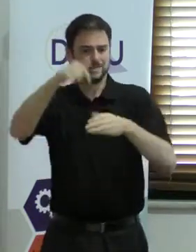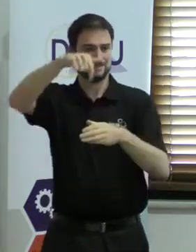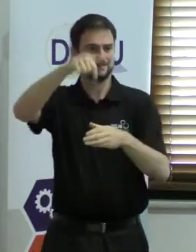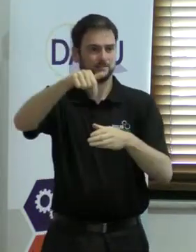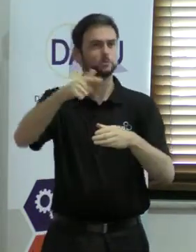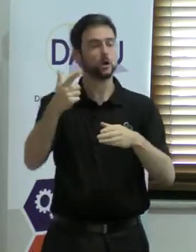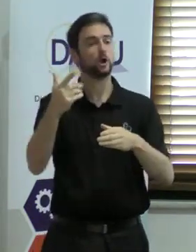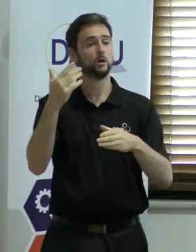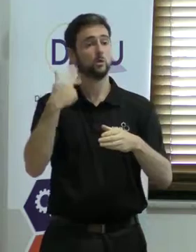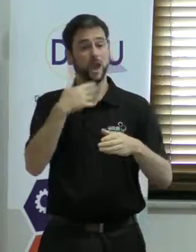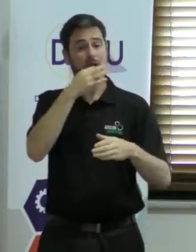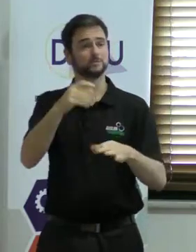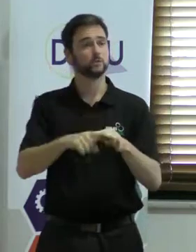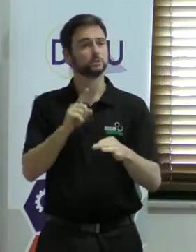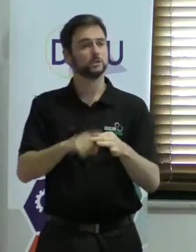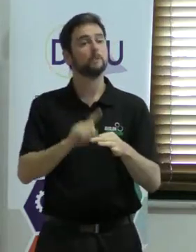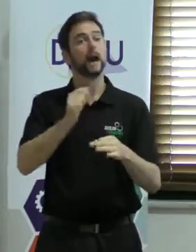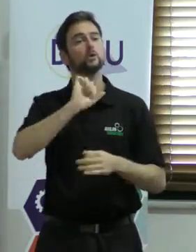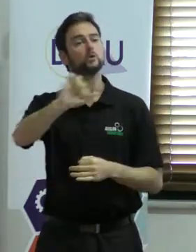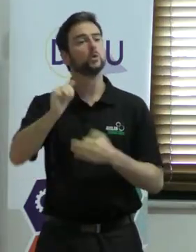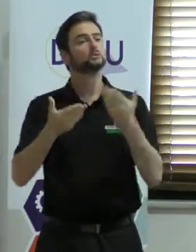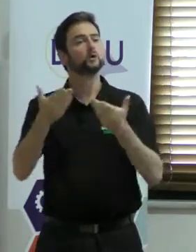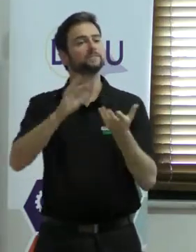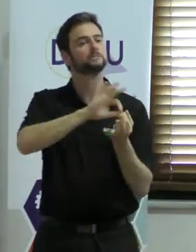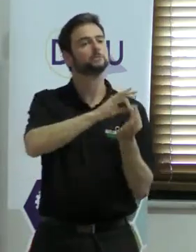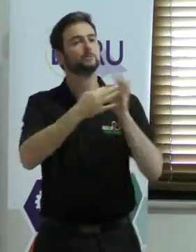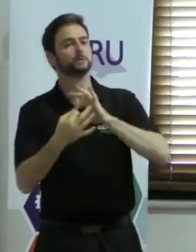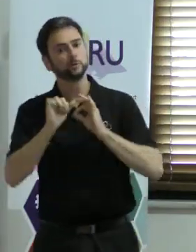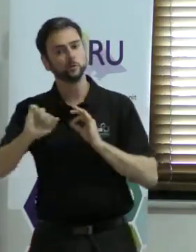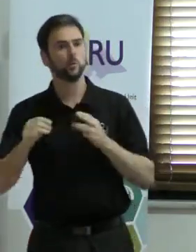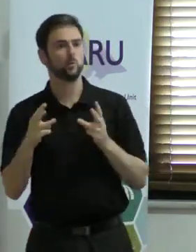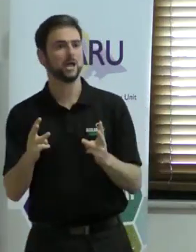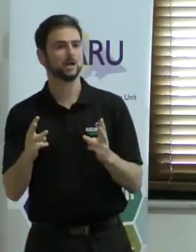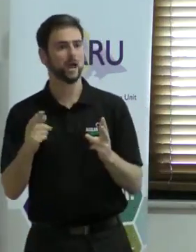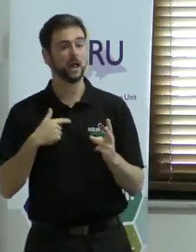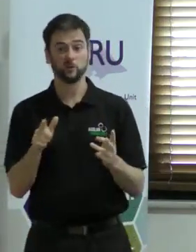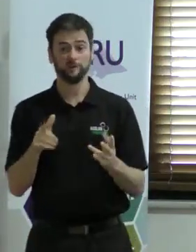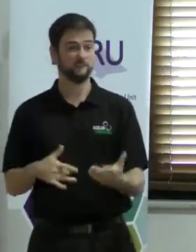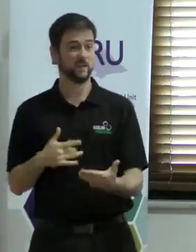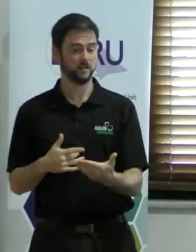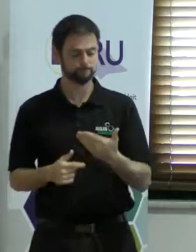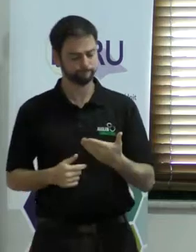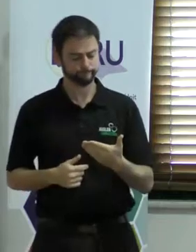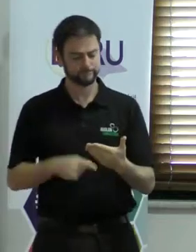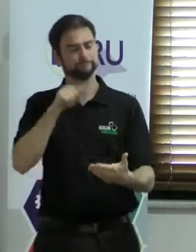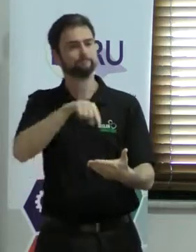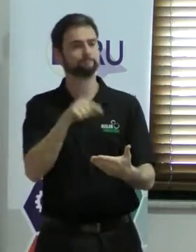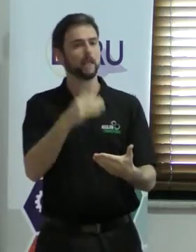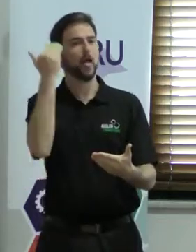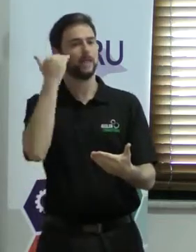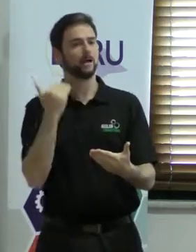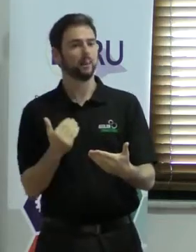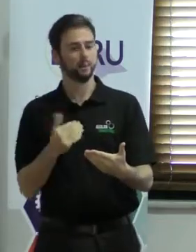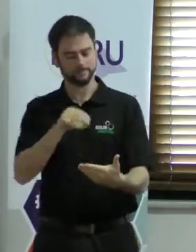the particular service or the particular person filling out the form about what is included in which